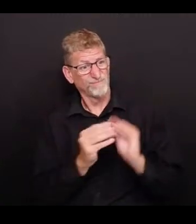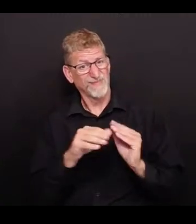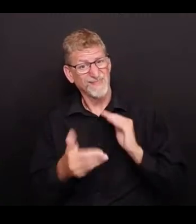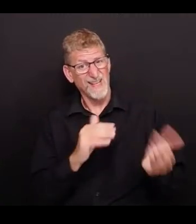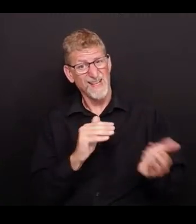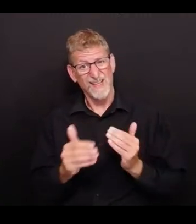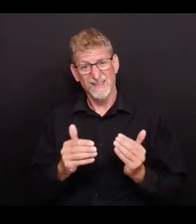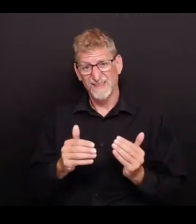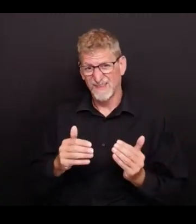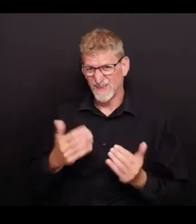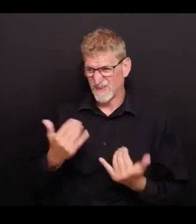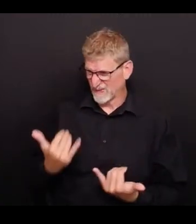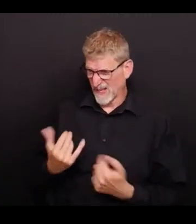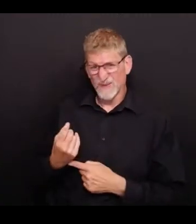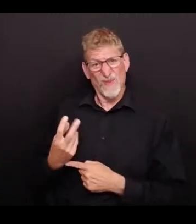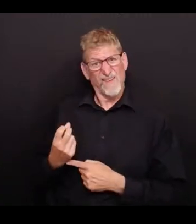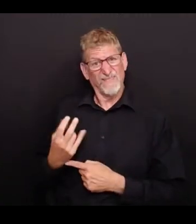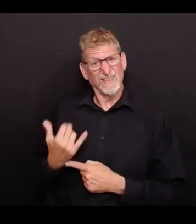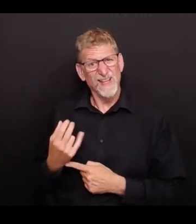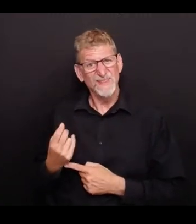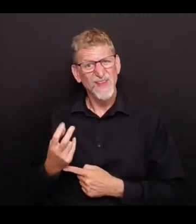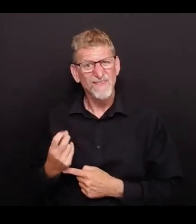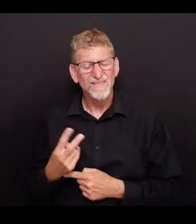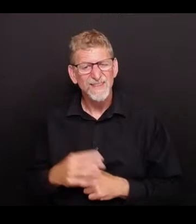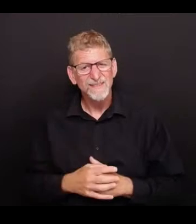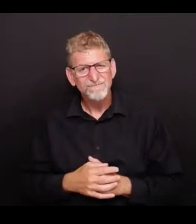7,393 deaths since the start of the pandemic.